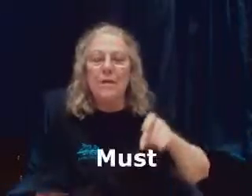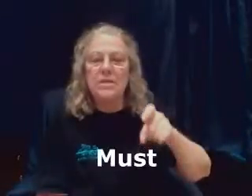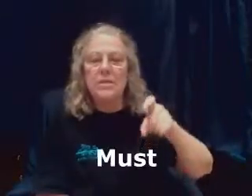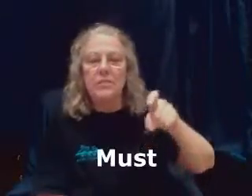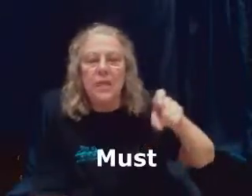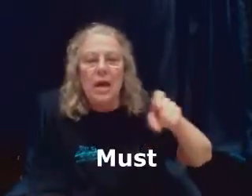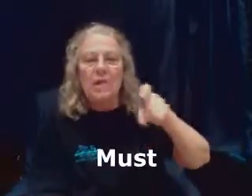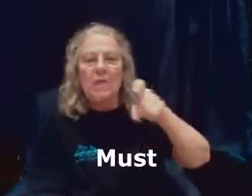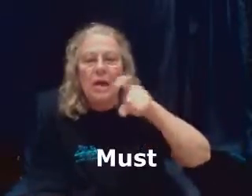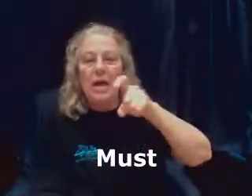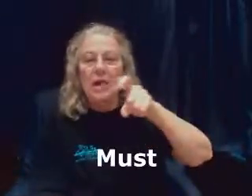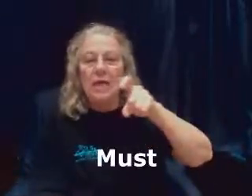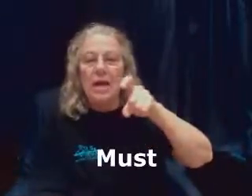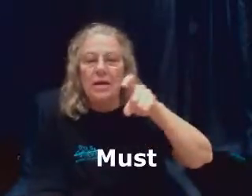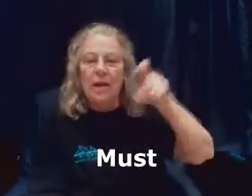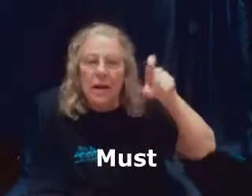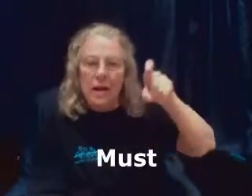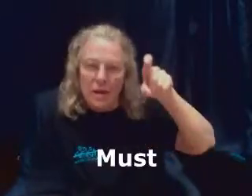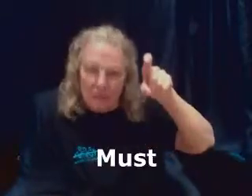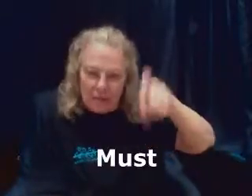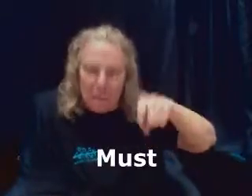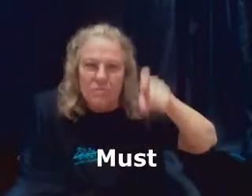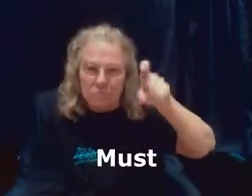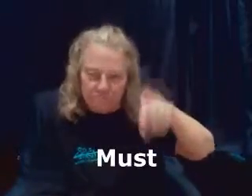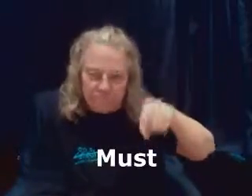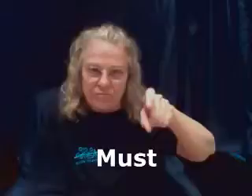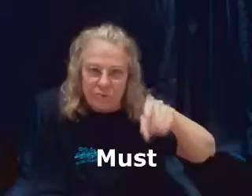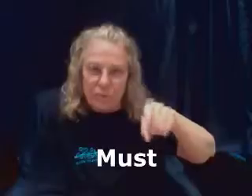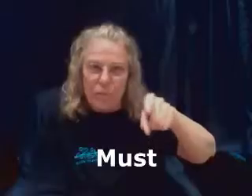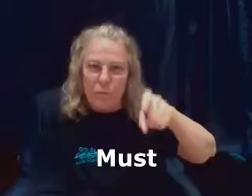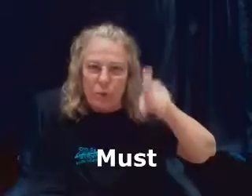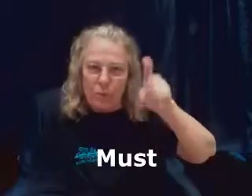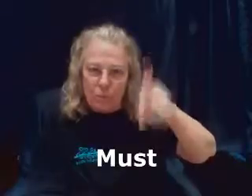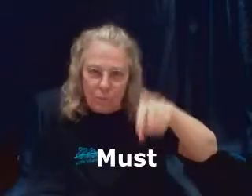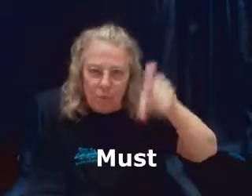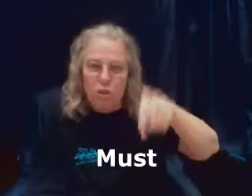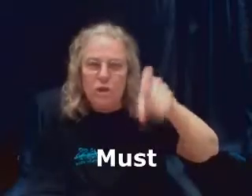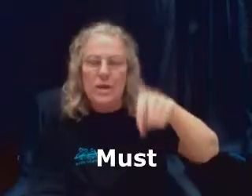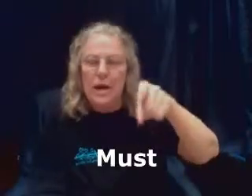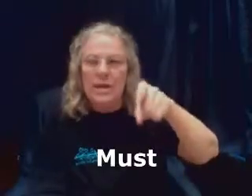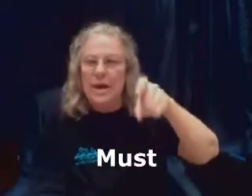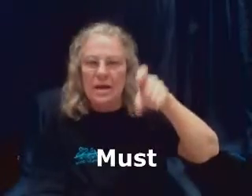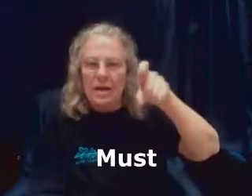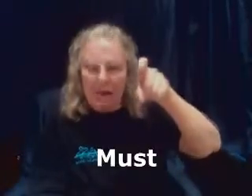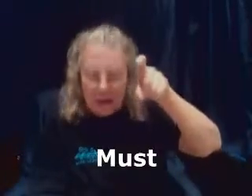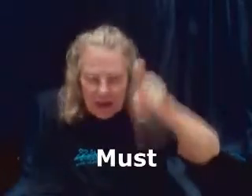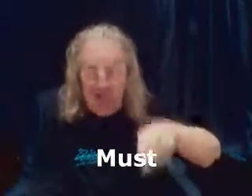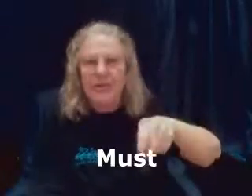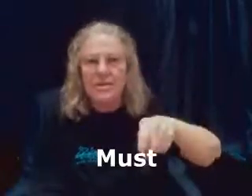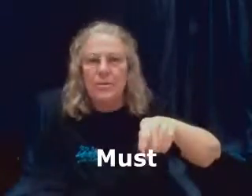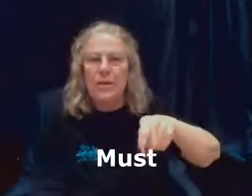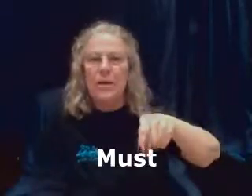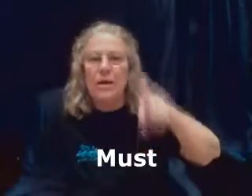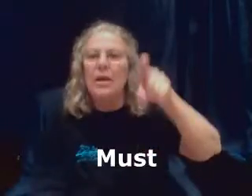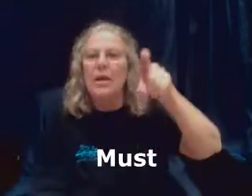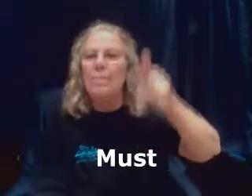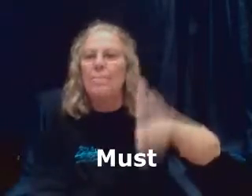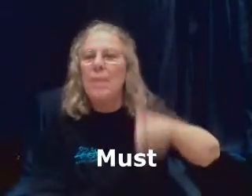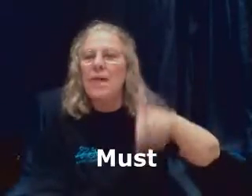Must, the X hand again is you push it down like it has to be done.